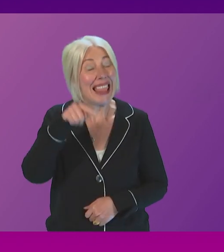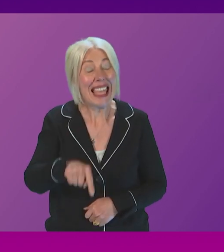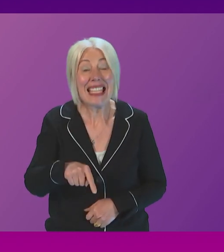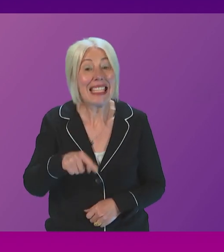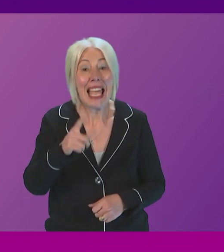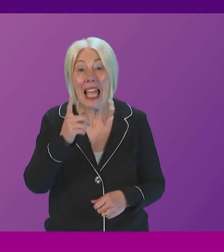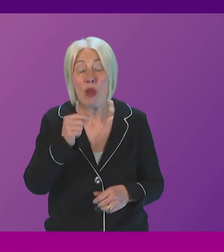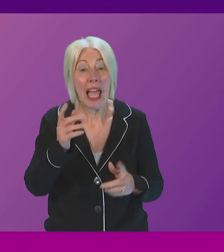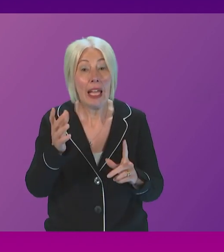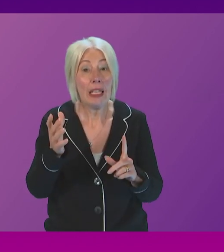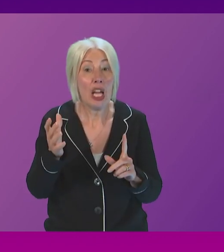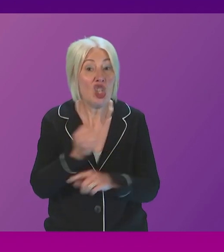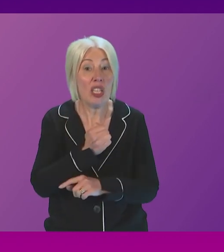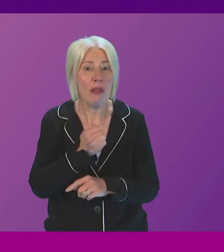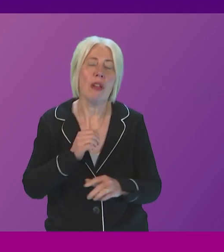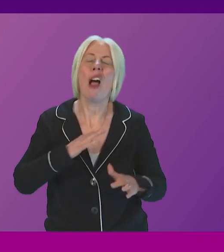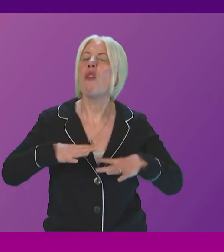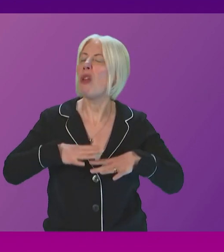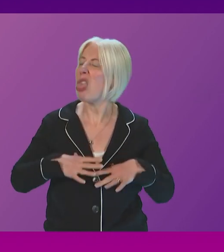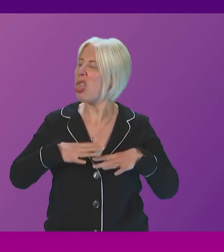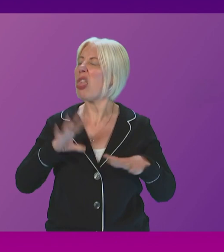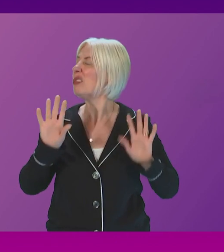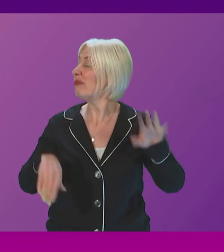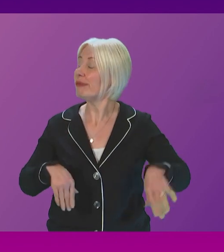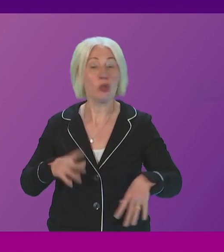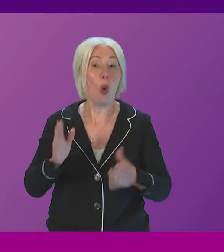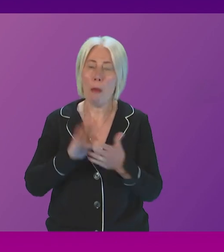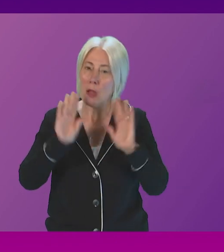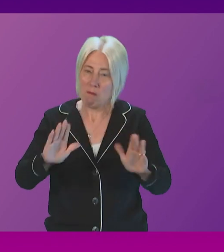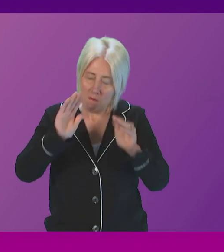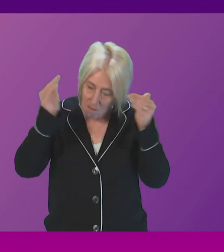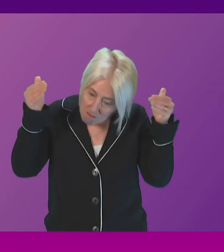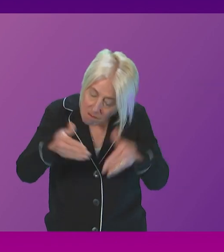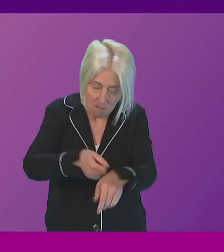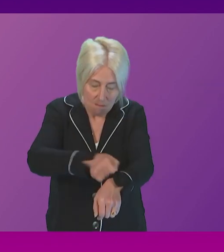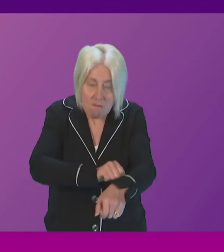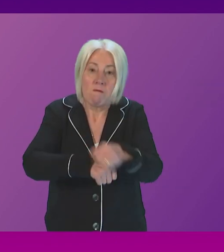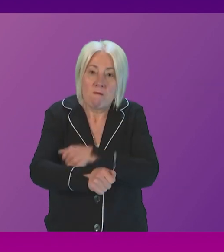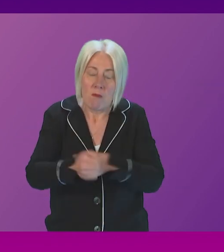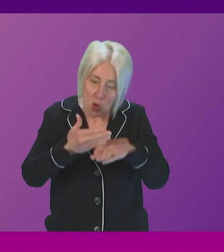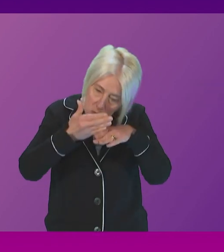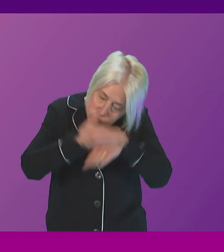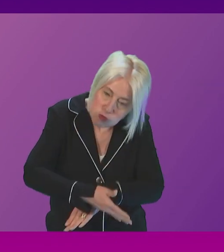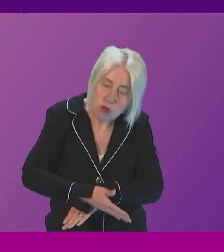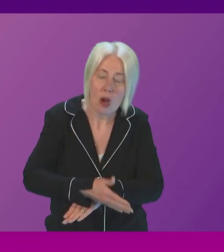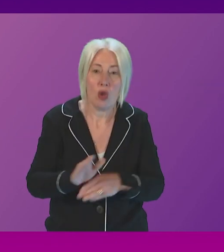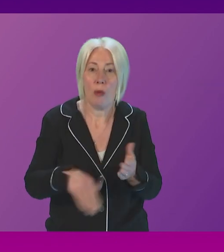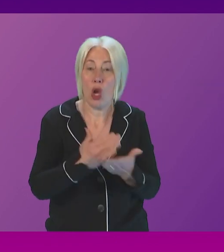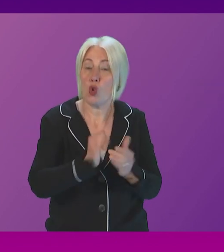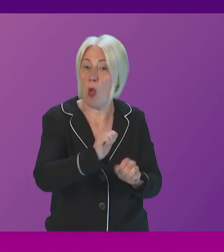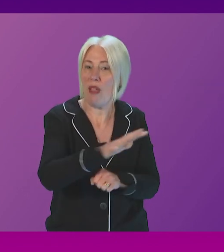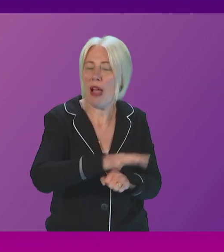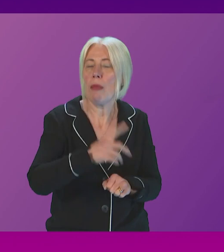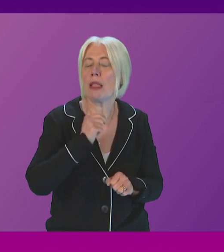achieved passively. It will take focused efforts to make amends and allow our families to regain their